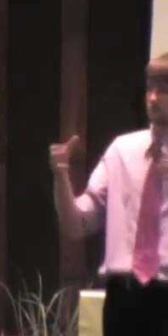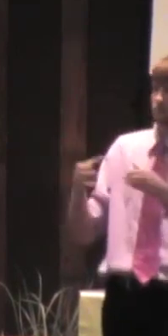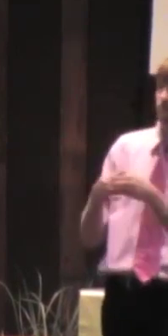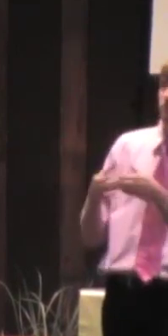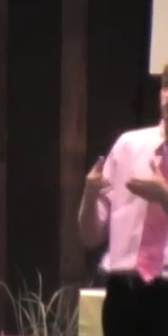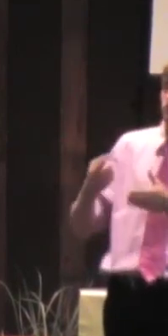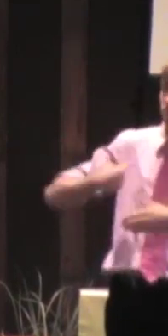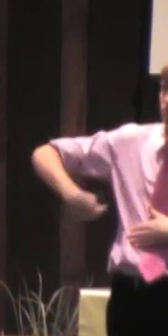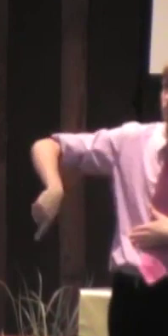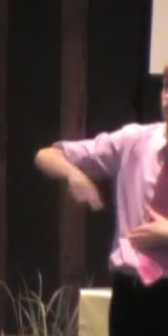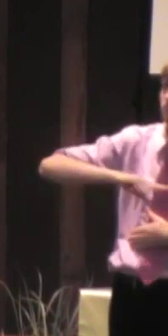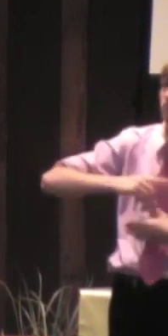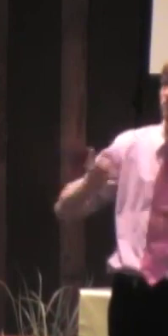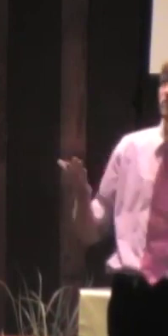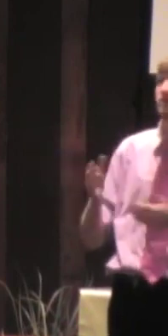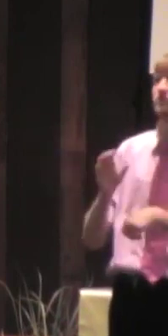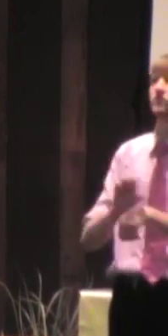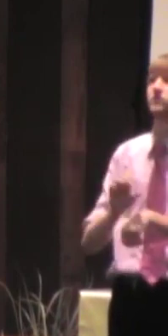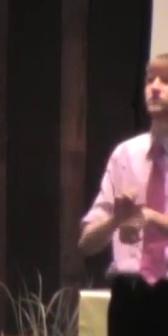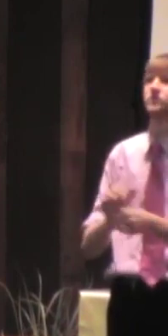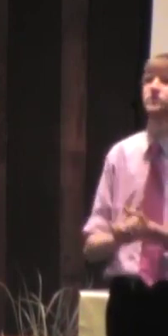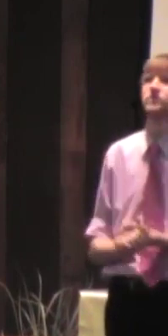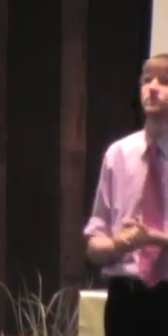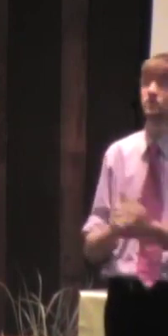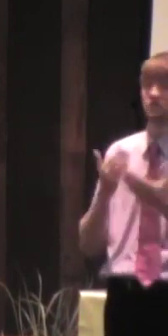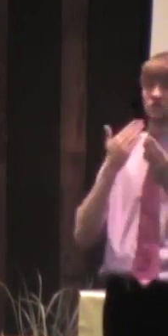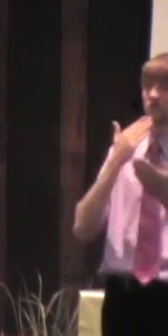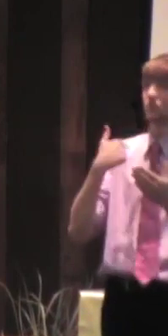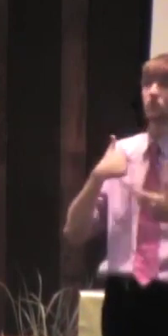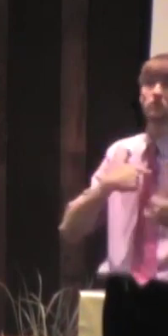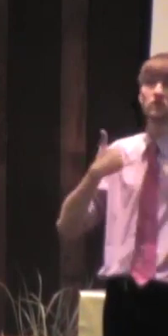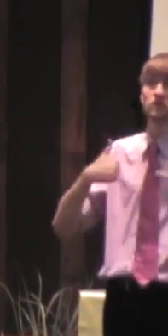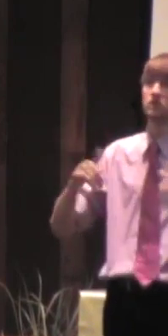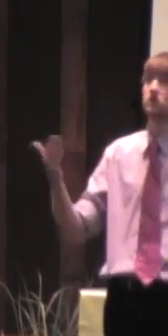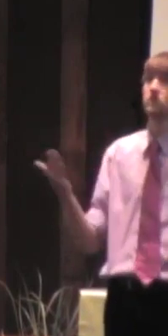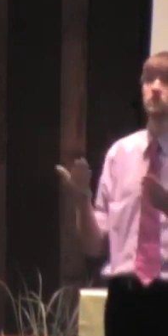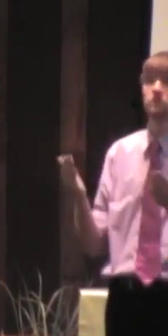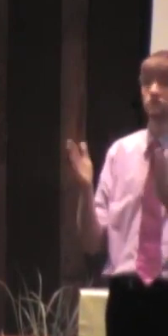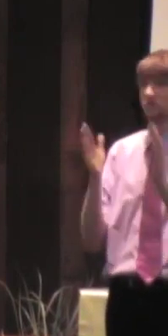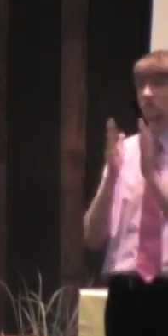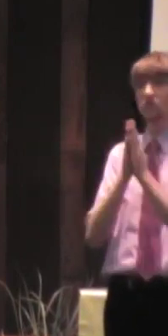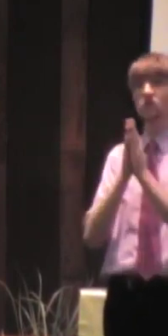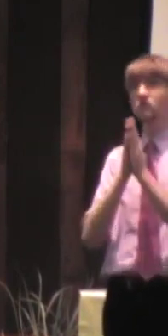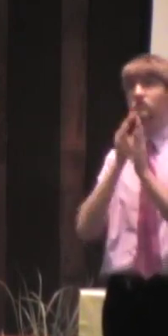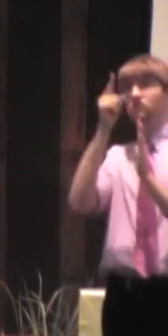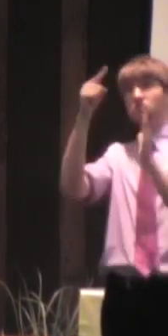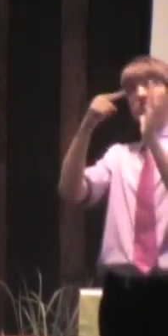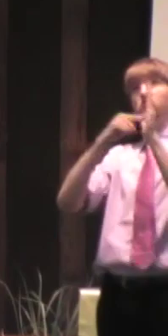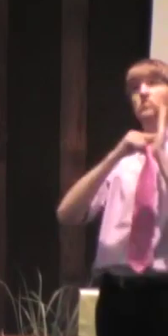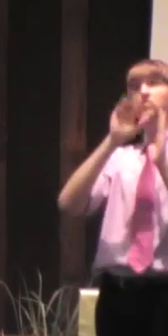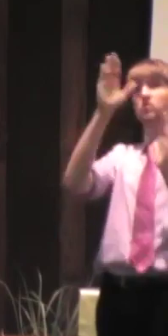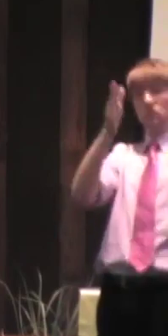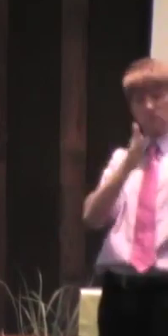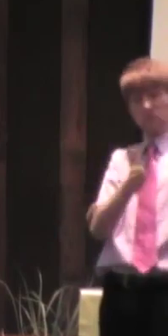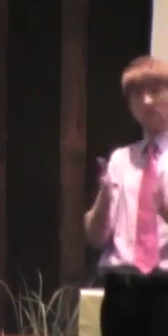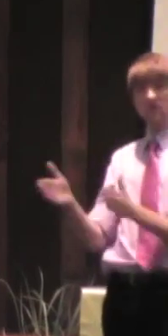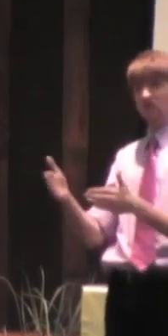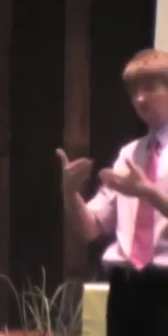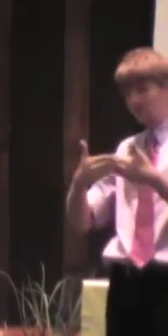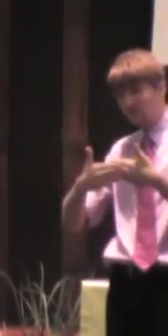we thank you for being able to come together today as a church family. We thank you that we're still here, that you're